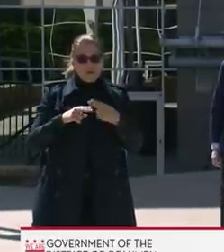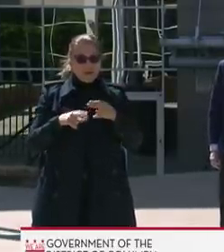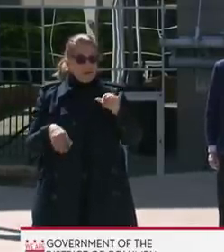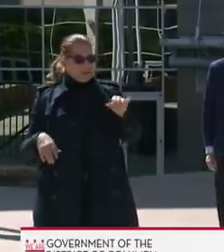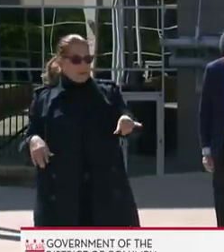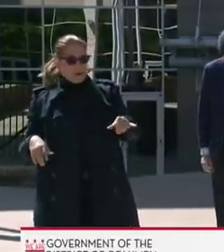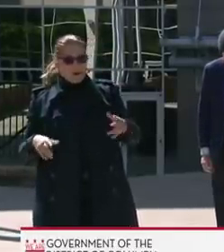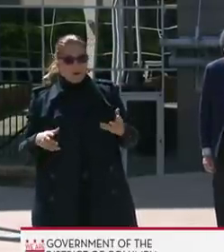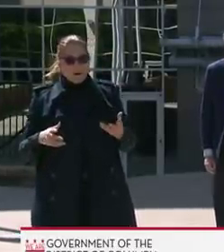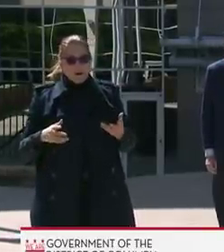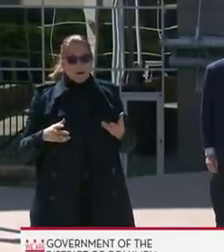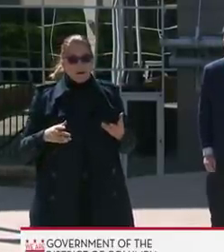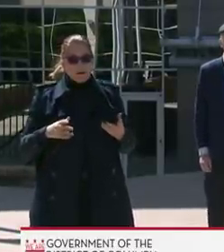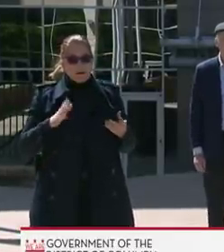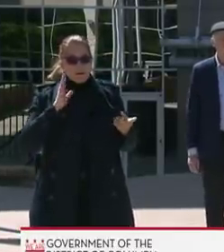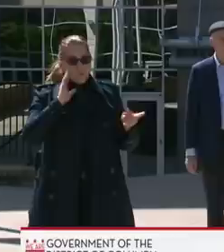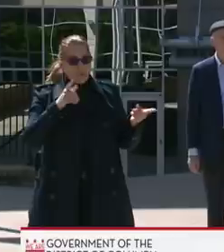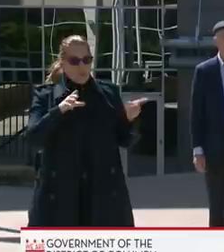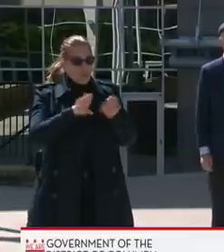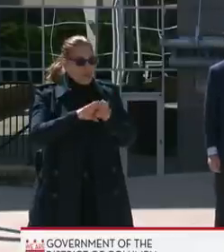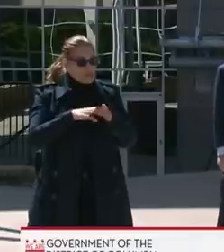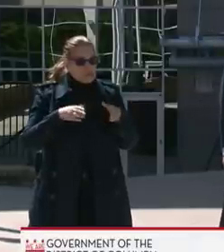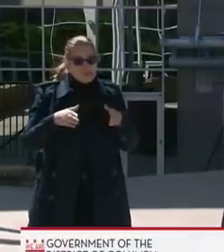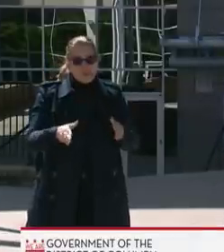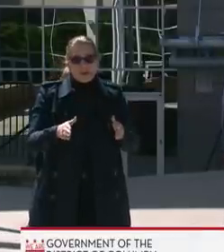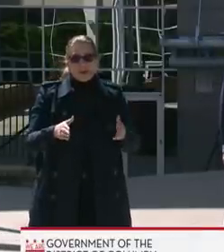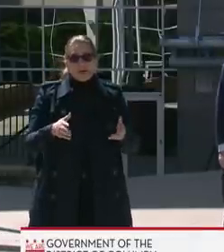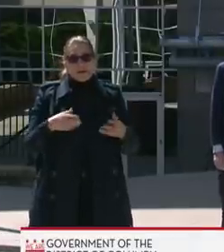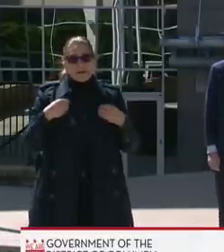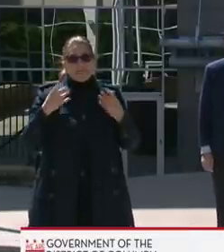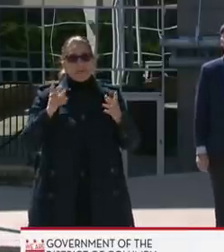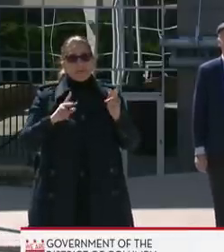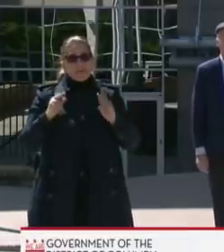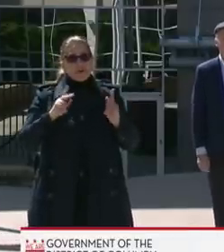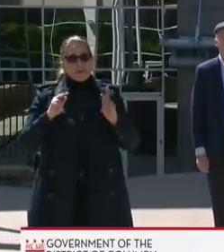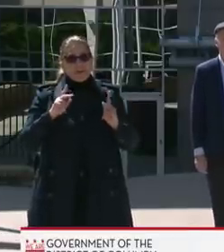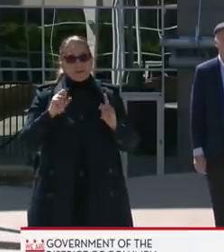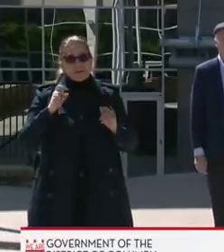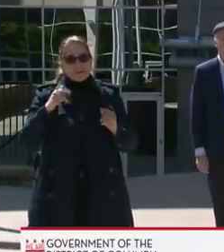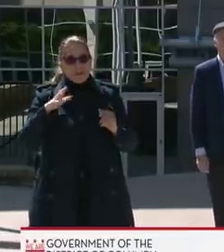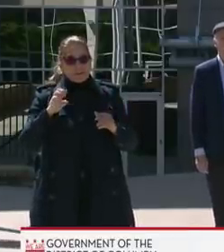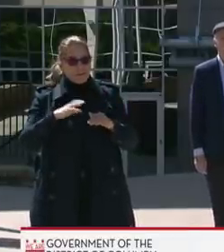before, shutting down other streets to kind of open up space for people? Have you guys given this any thought?